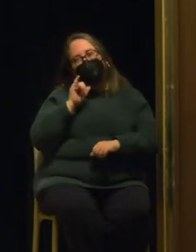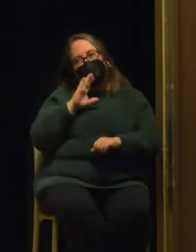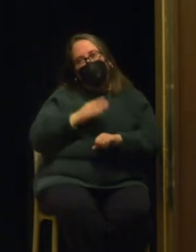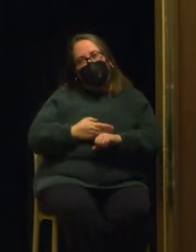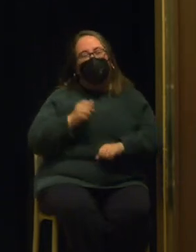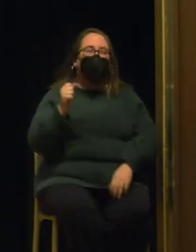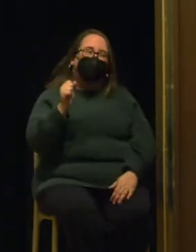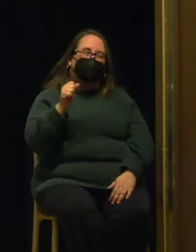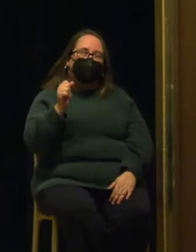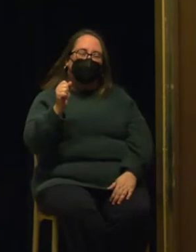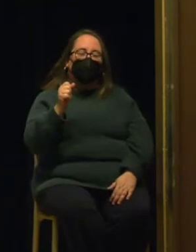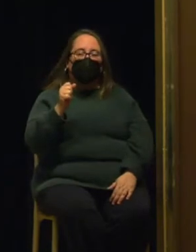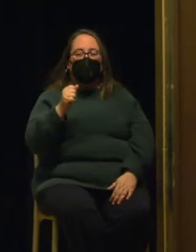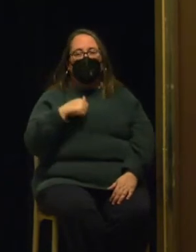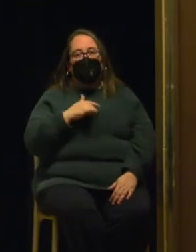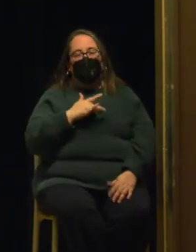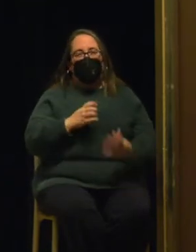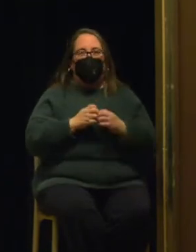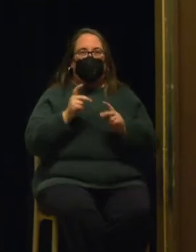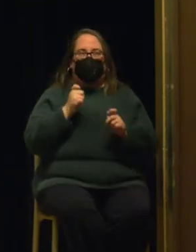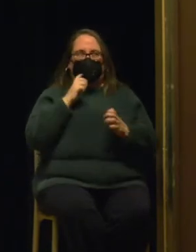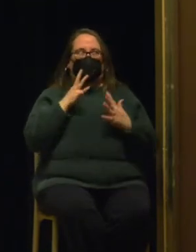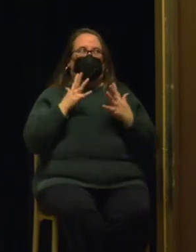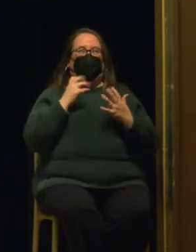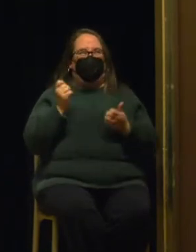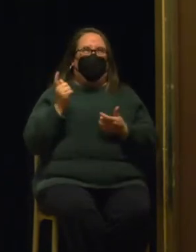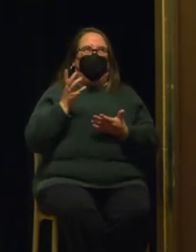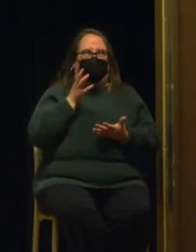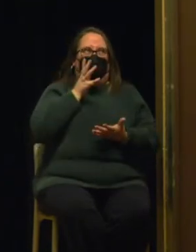Yeah. I feel most people would be like, mom.